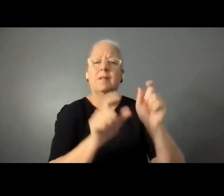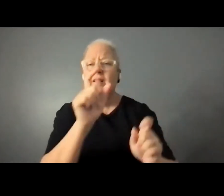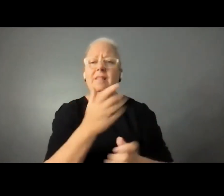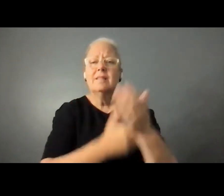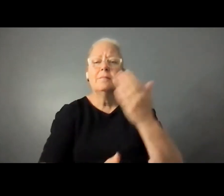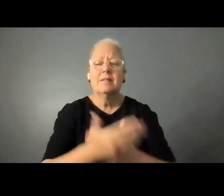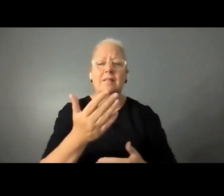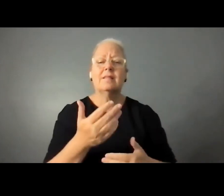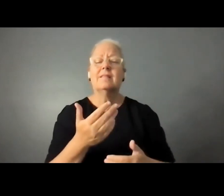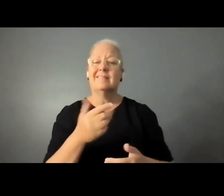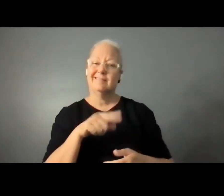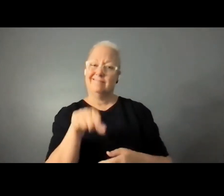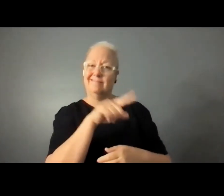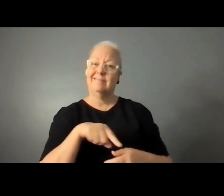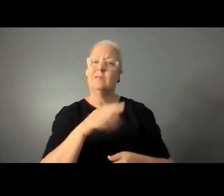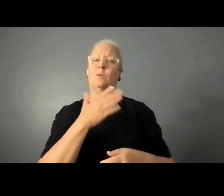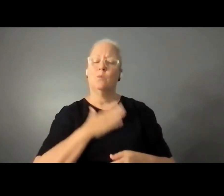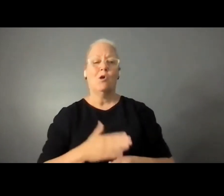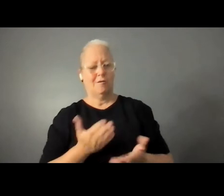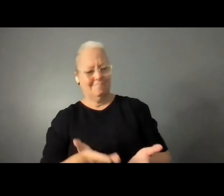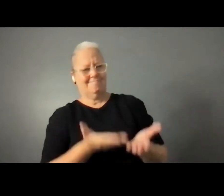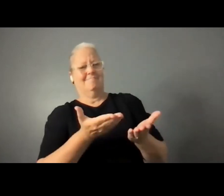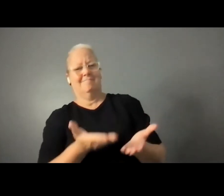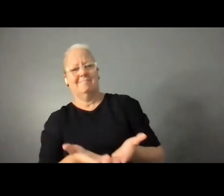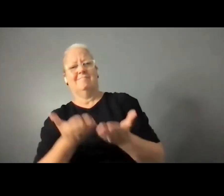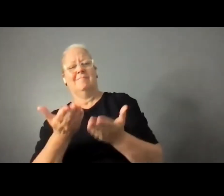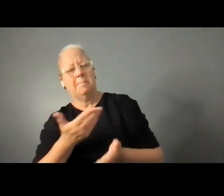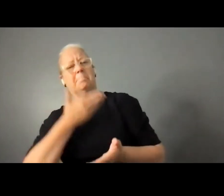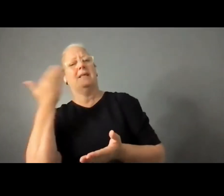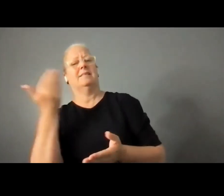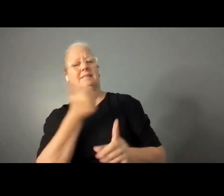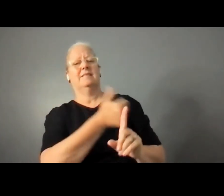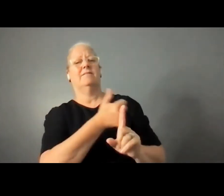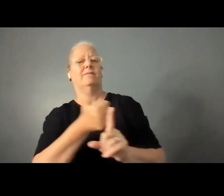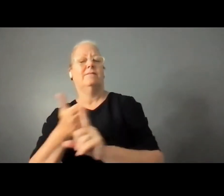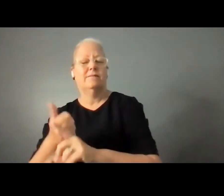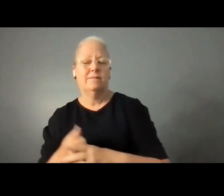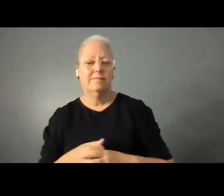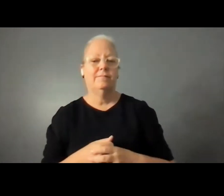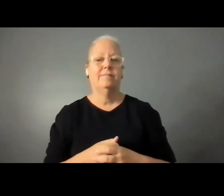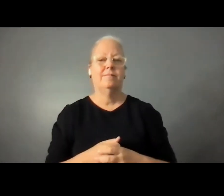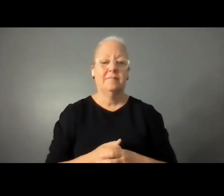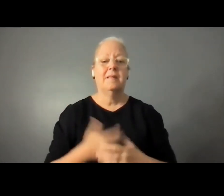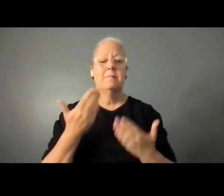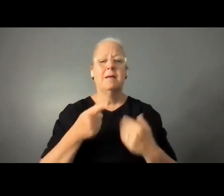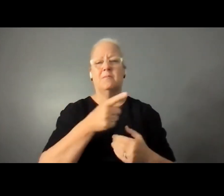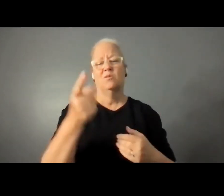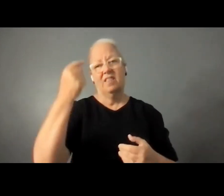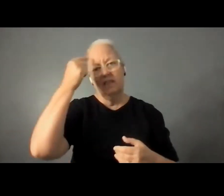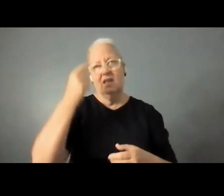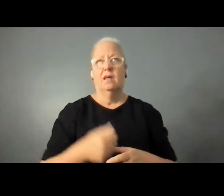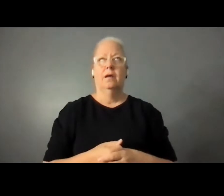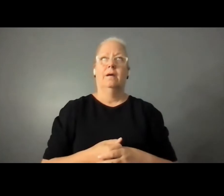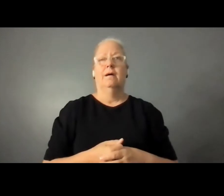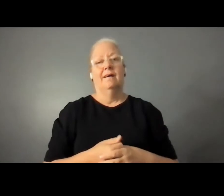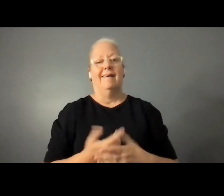the best versions of themselves. And maybe sometimes that sounds like a cliche, but